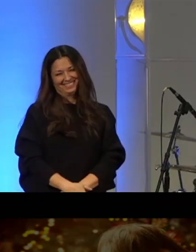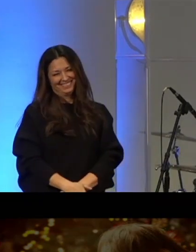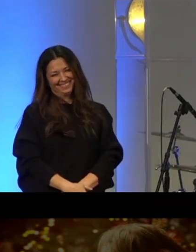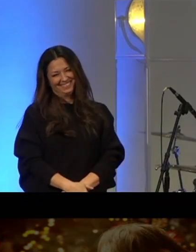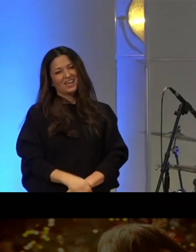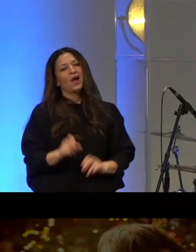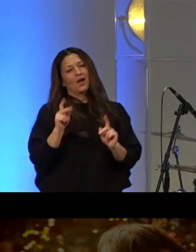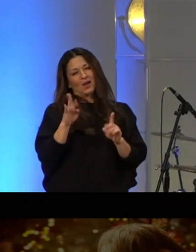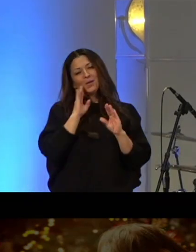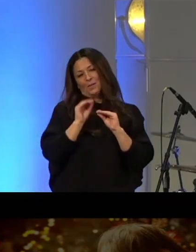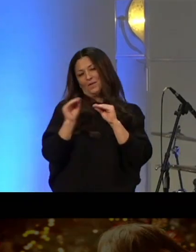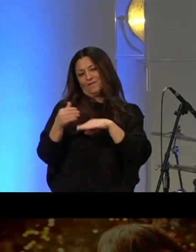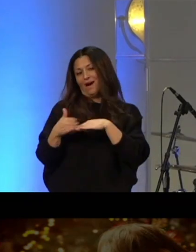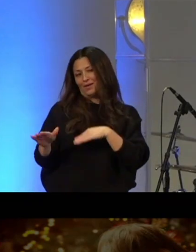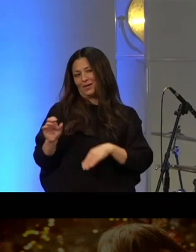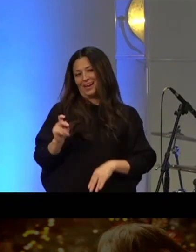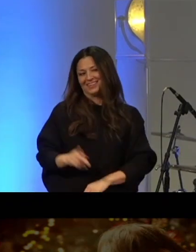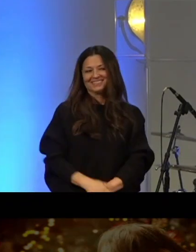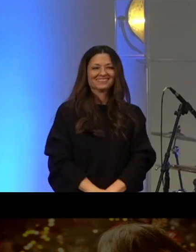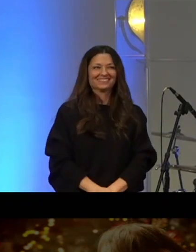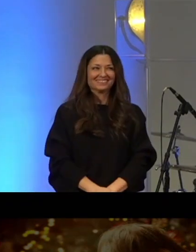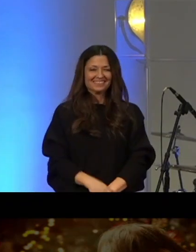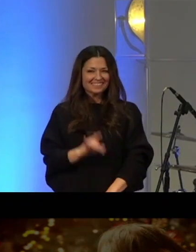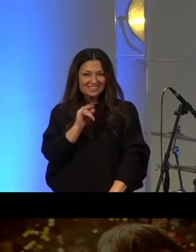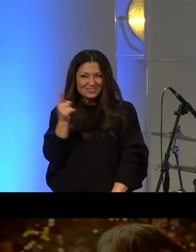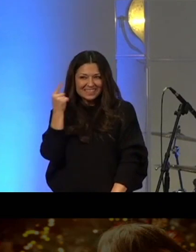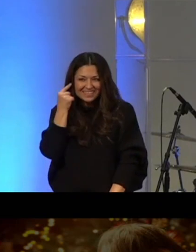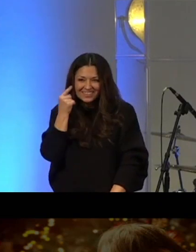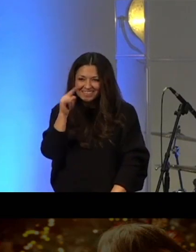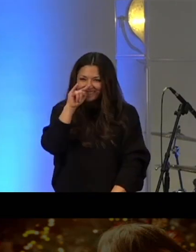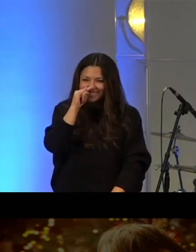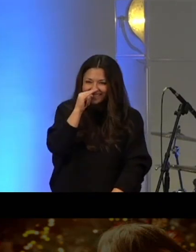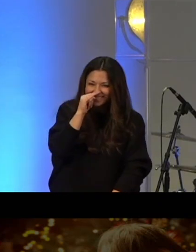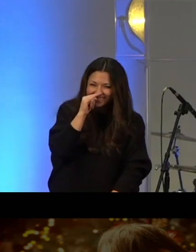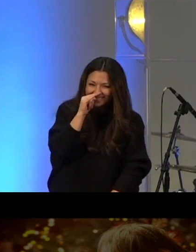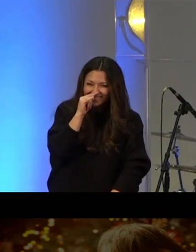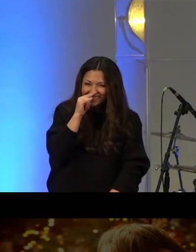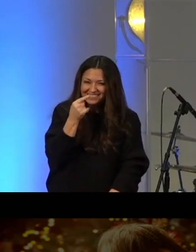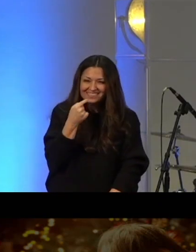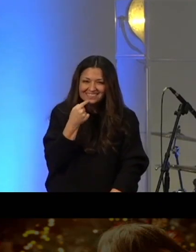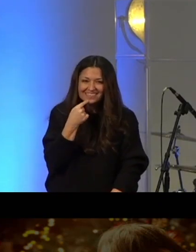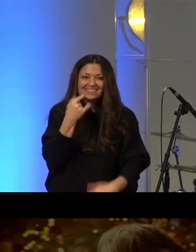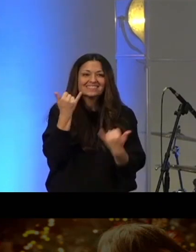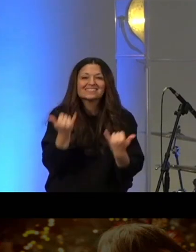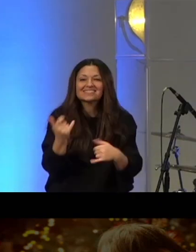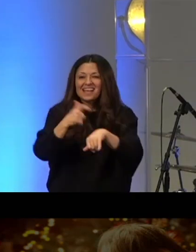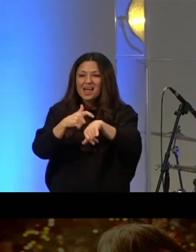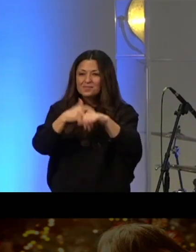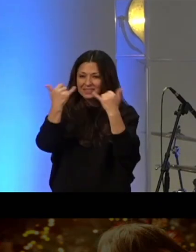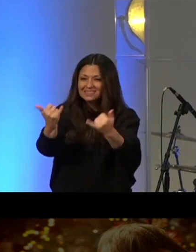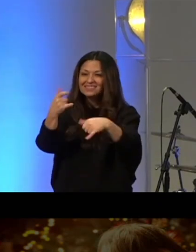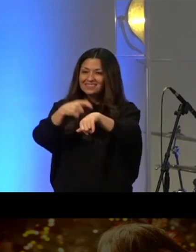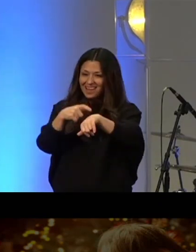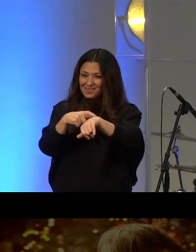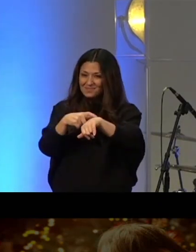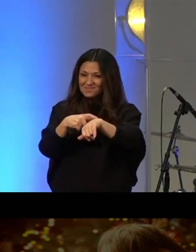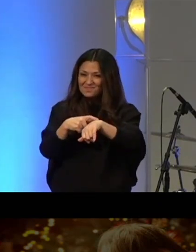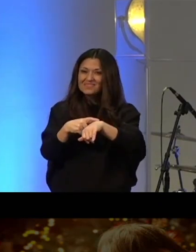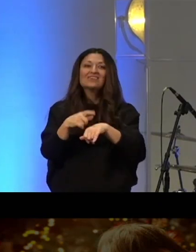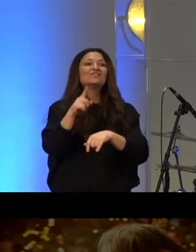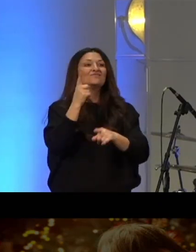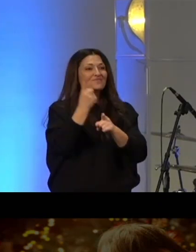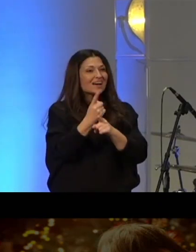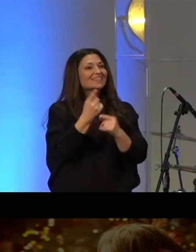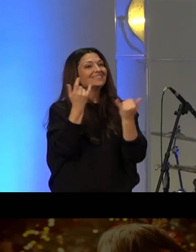Okay, we'll move on, okay? Did you hear the kids? They said, it's time, it's time. And it is